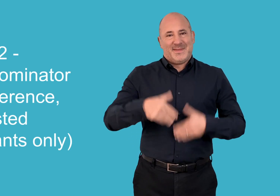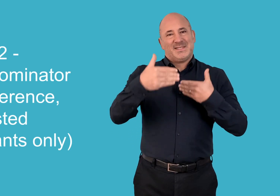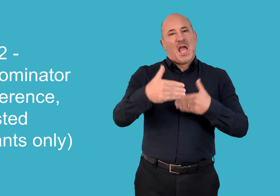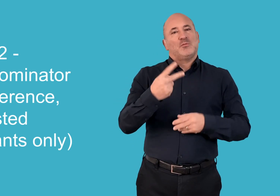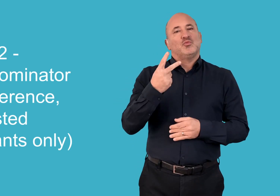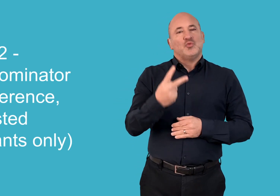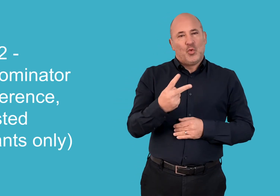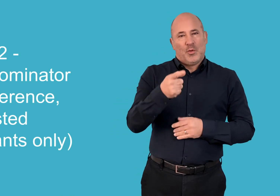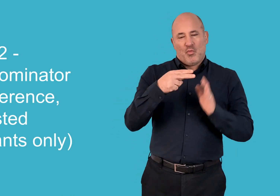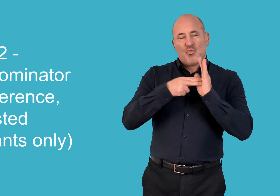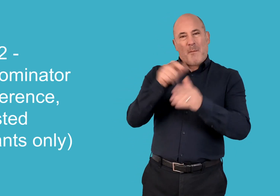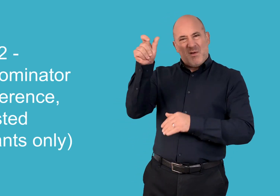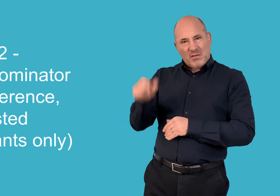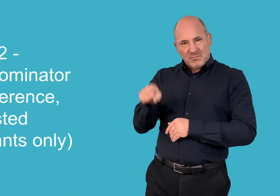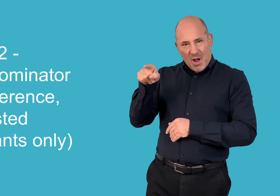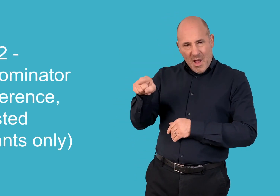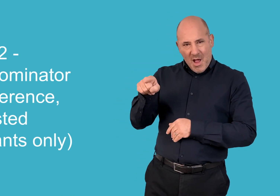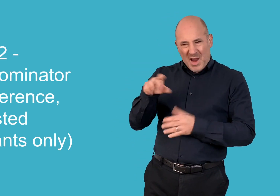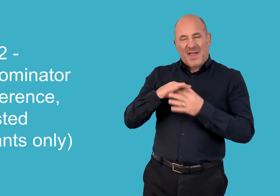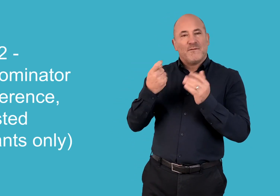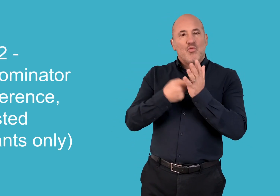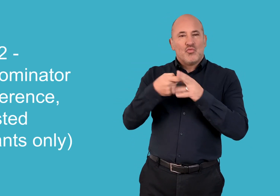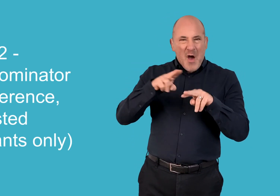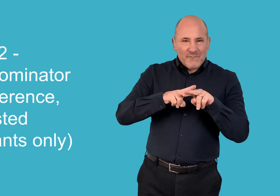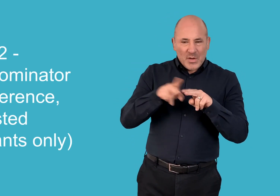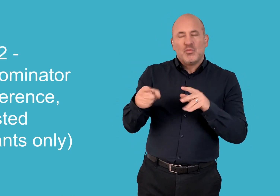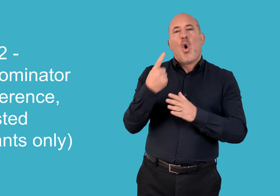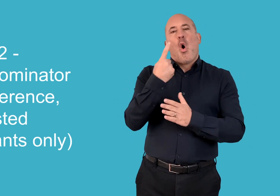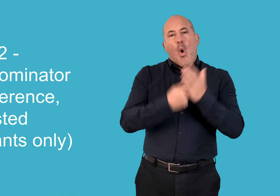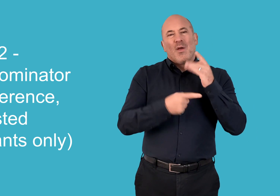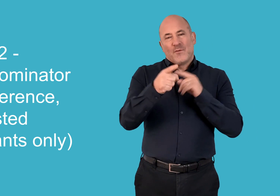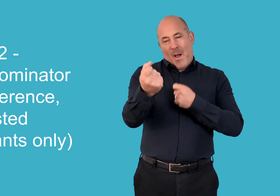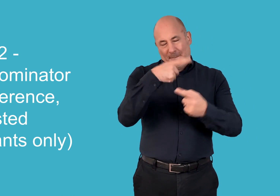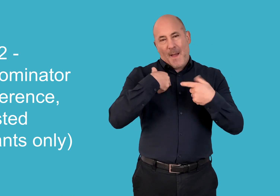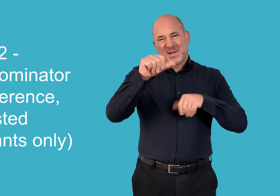Stage 2, your nominator, for reference shortlisted applicants only.